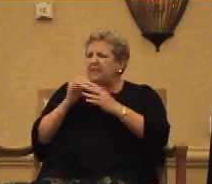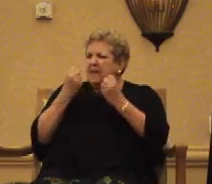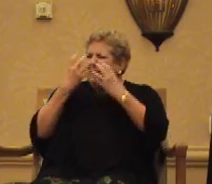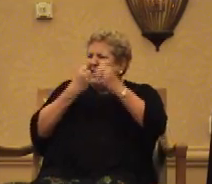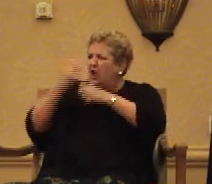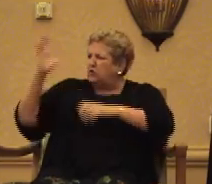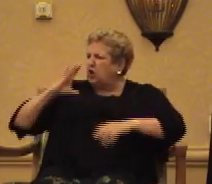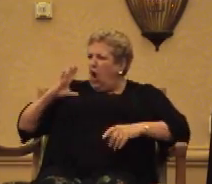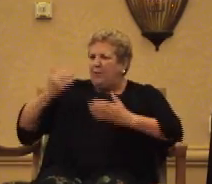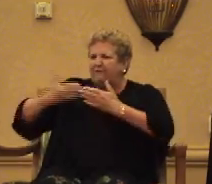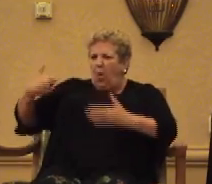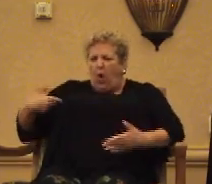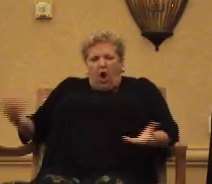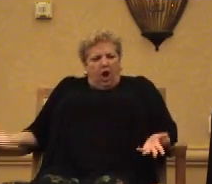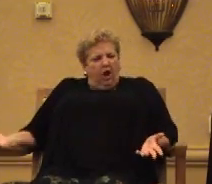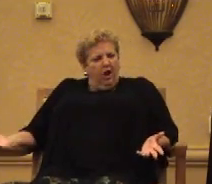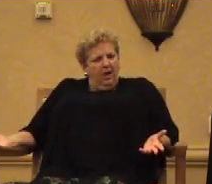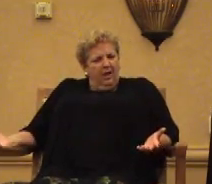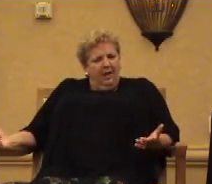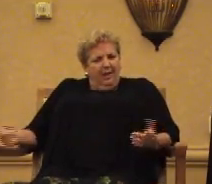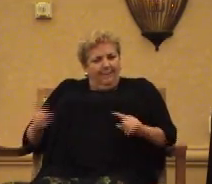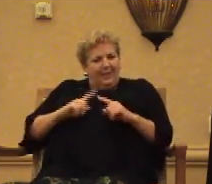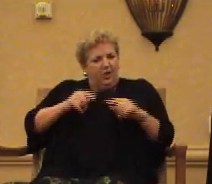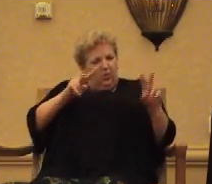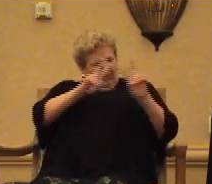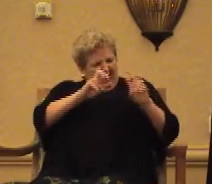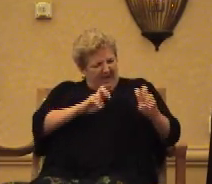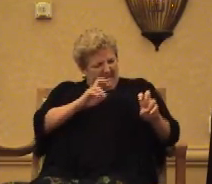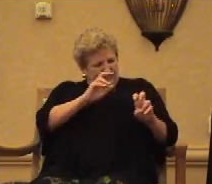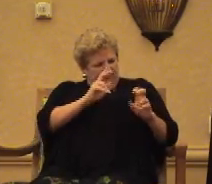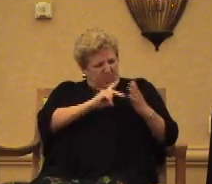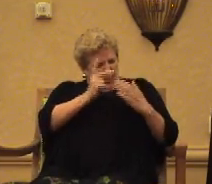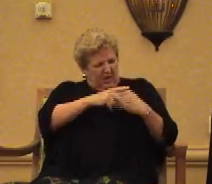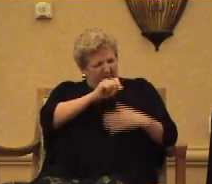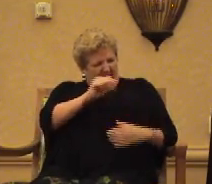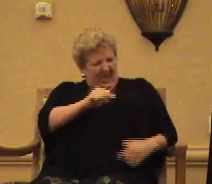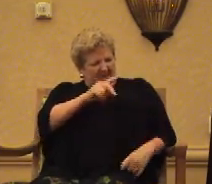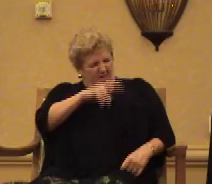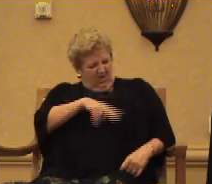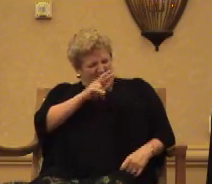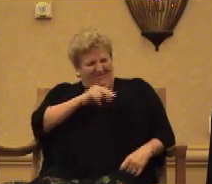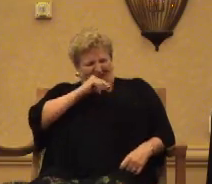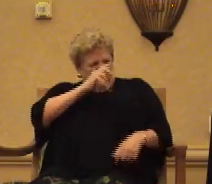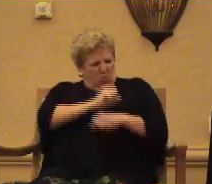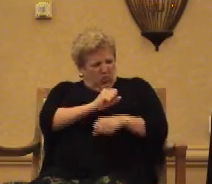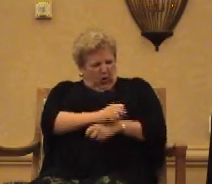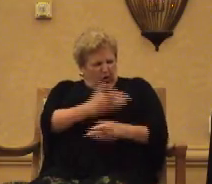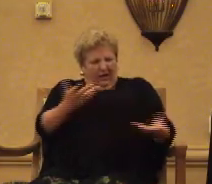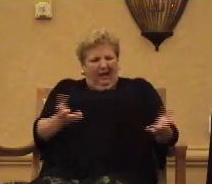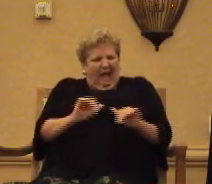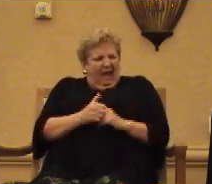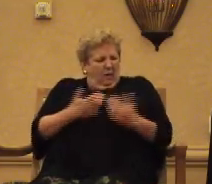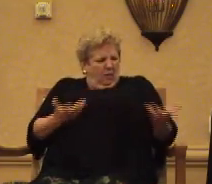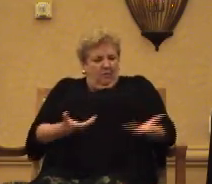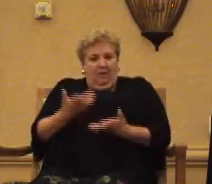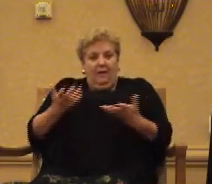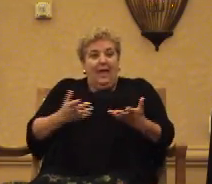But it doesn't look like it'll work until you do it. And AA doesn't work like five shots of